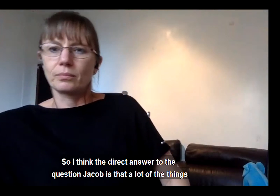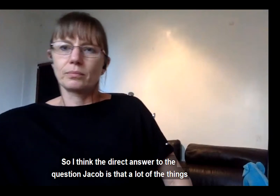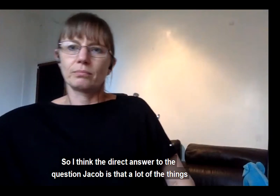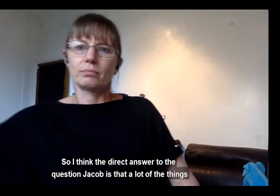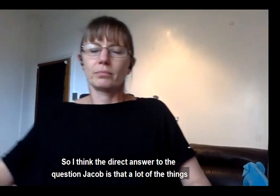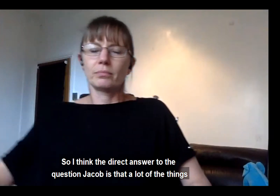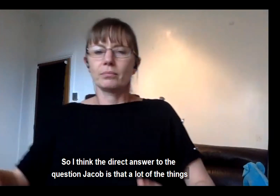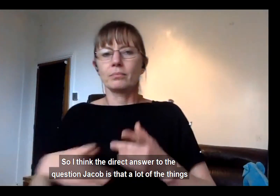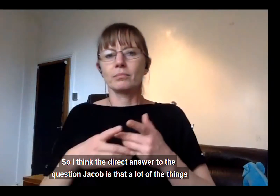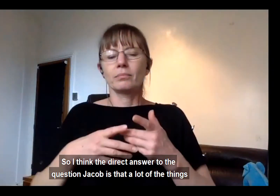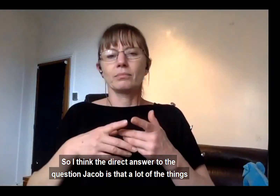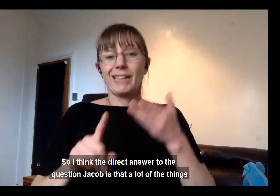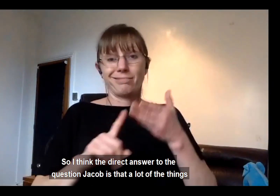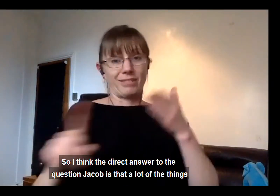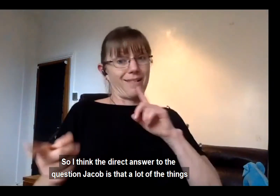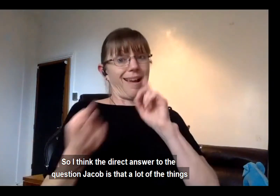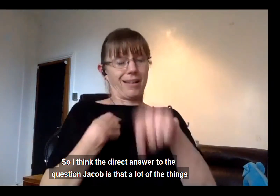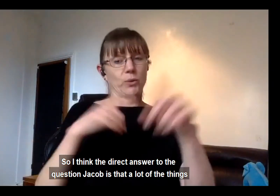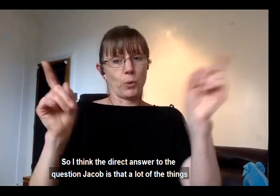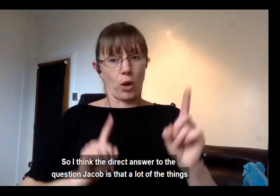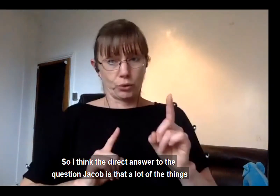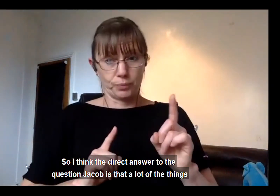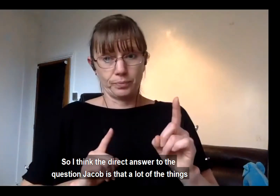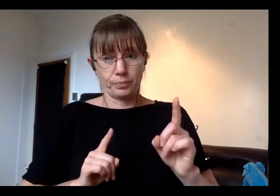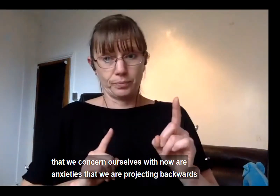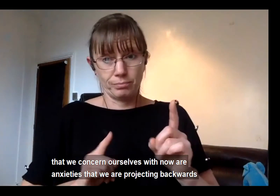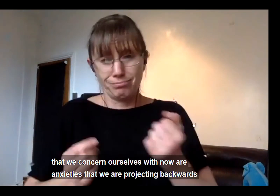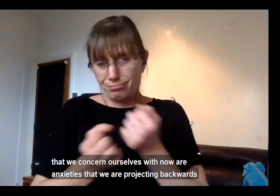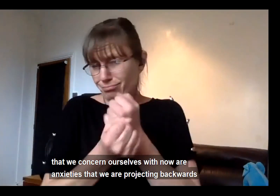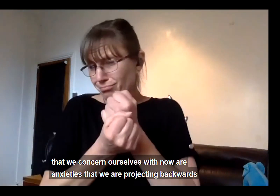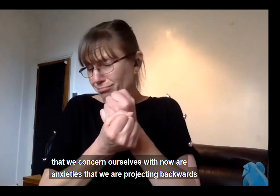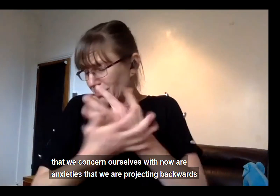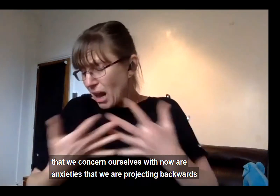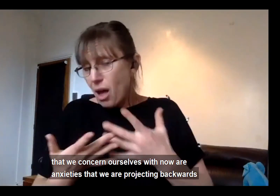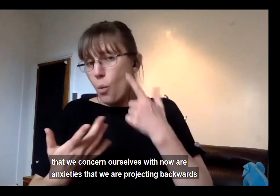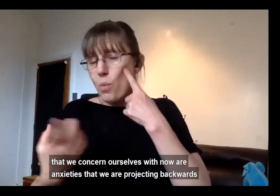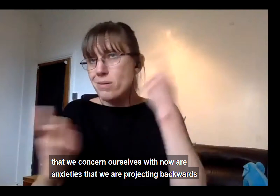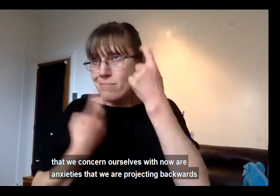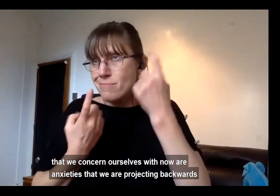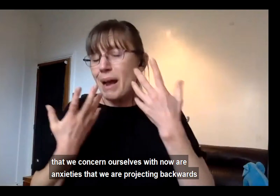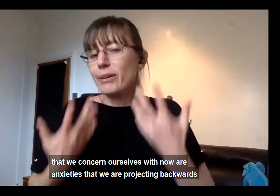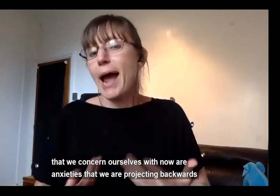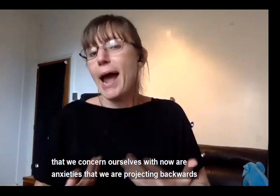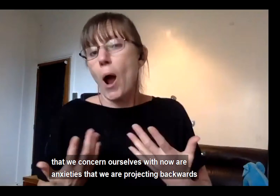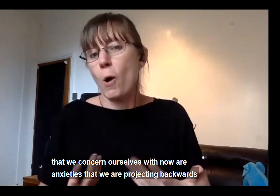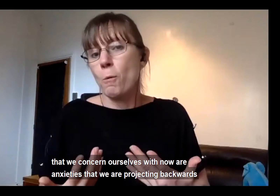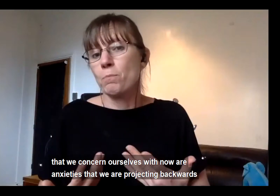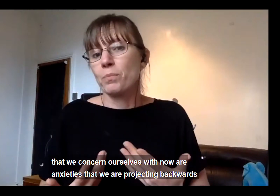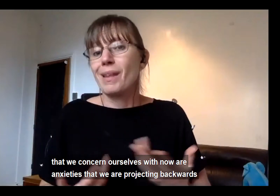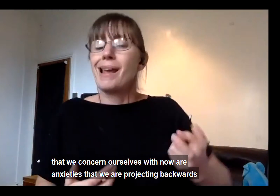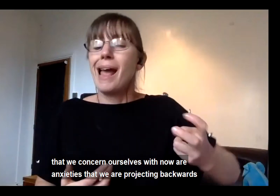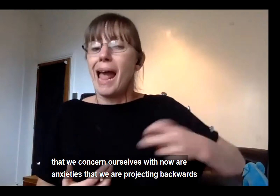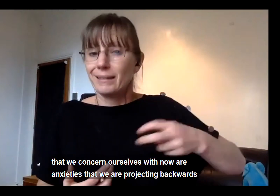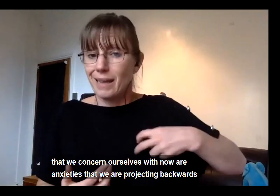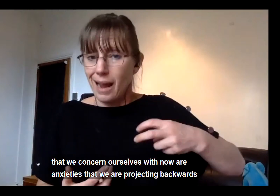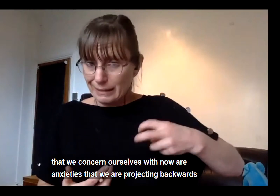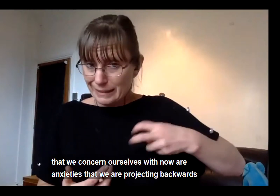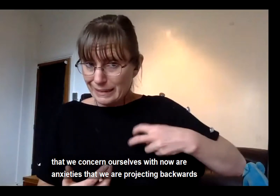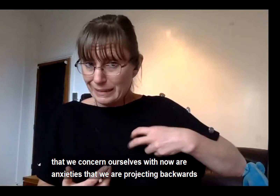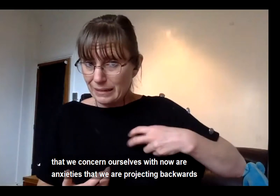the direct answer to the question, Jacob, is that a lot of the things that we concern ourselves with now are anxieties that we